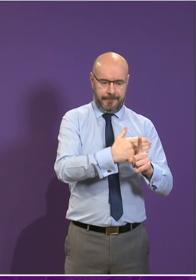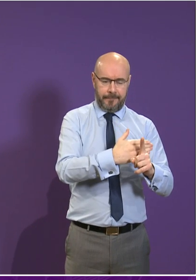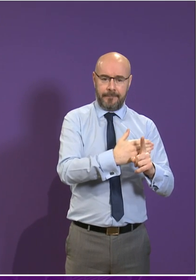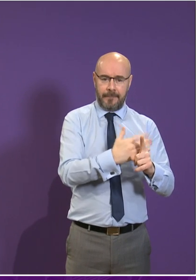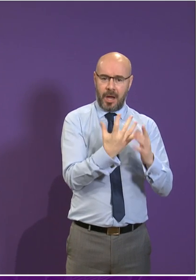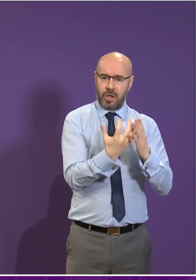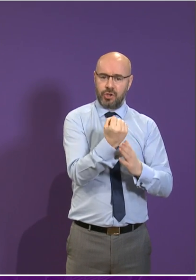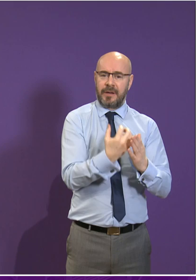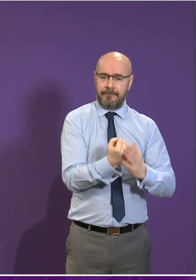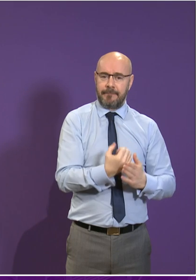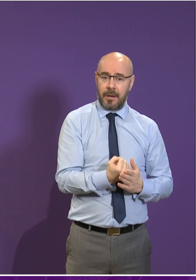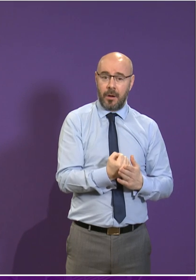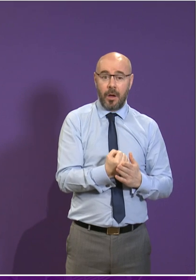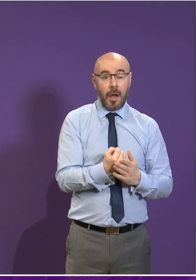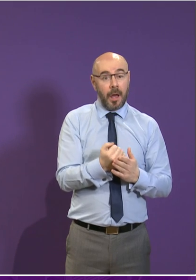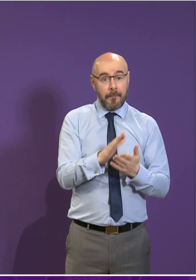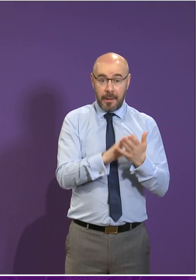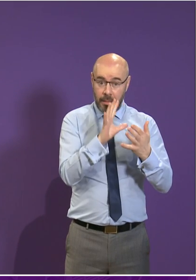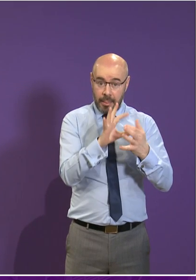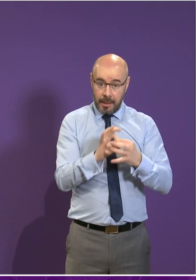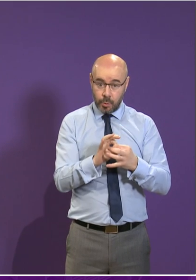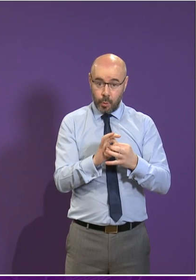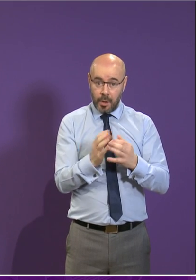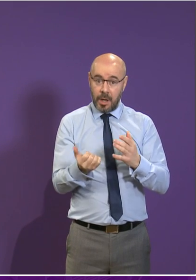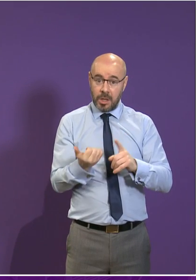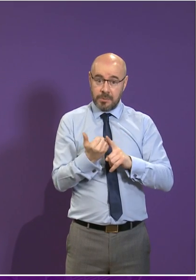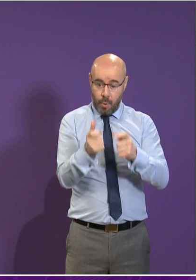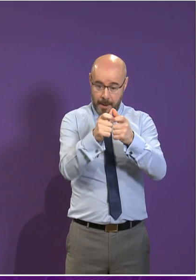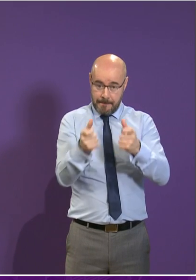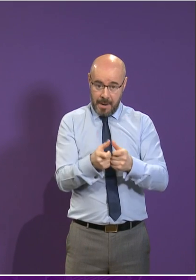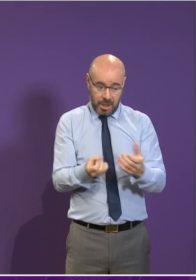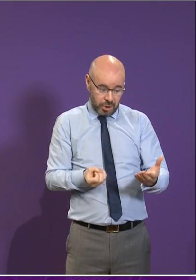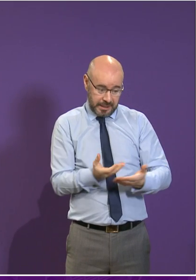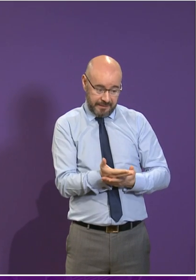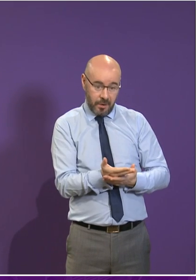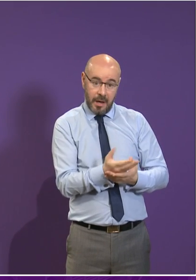And is it just about the support packages that are put in place for young people when they're at school?